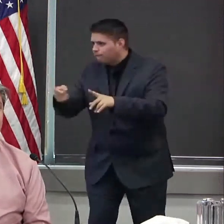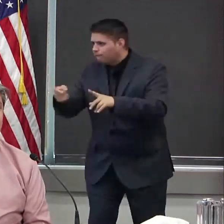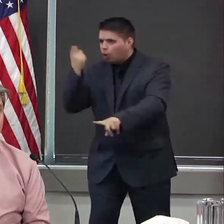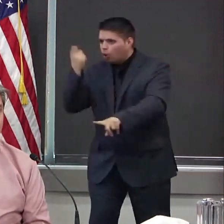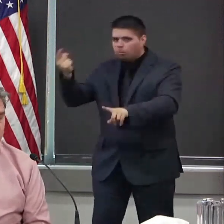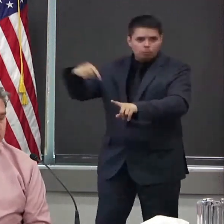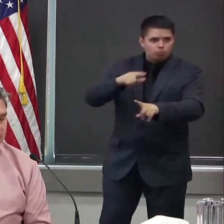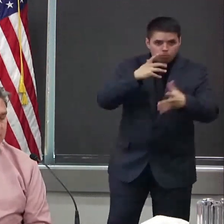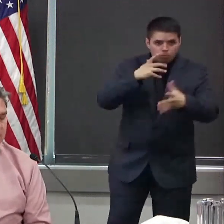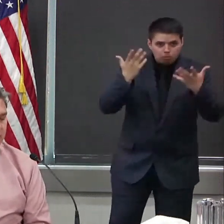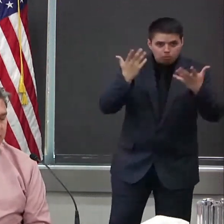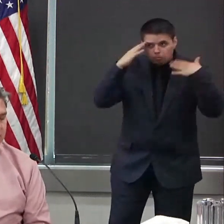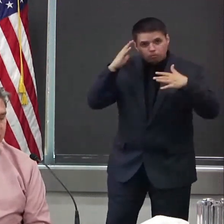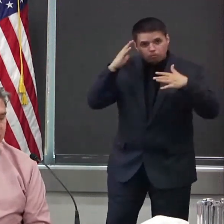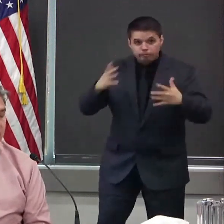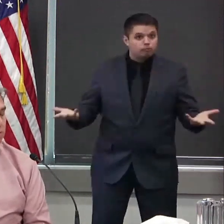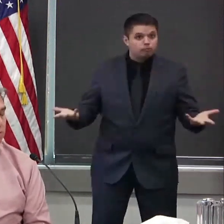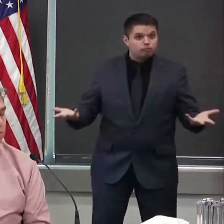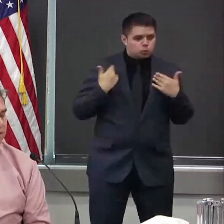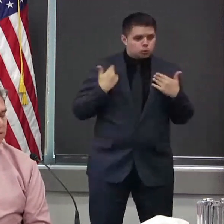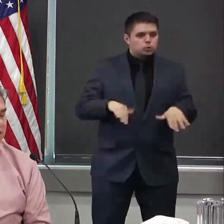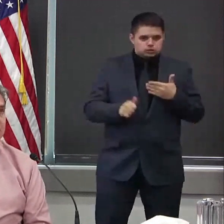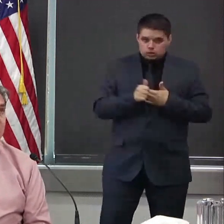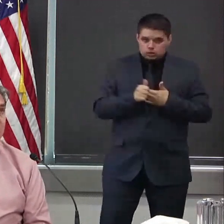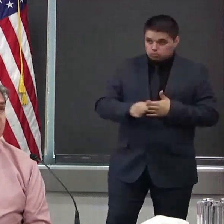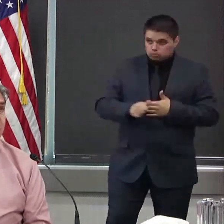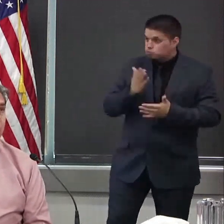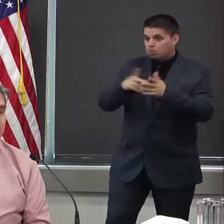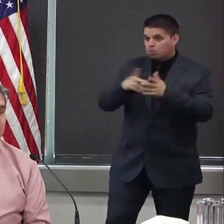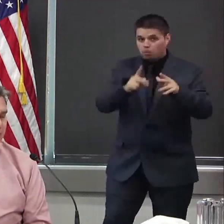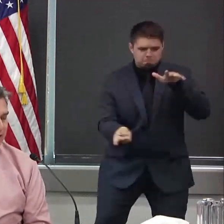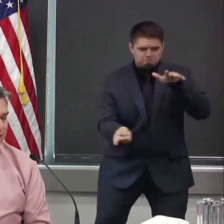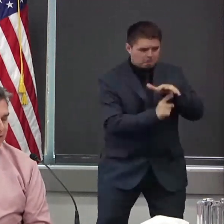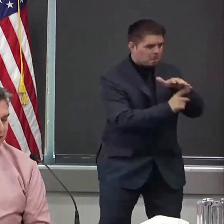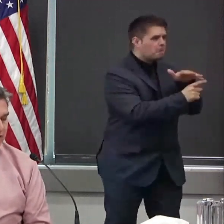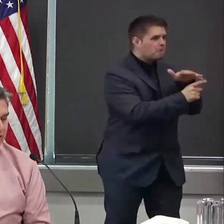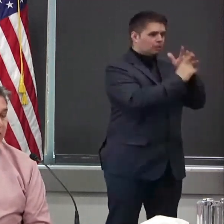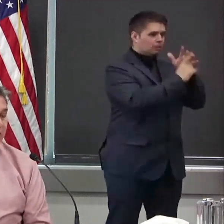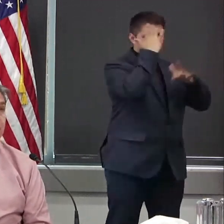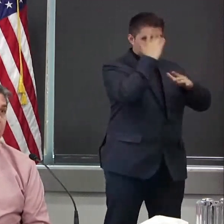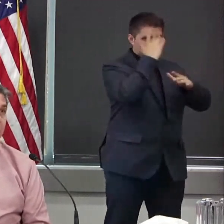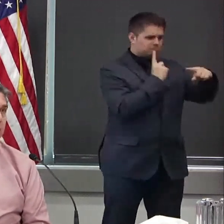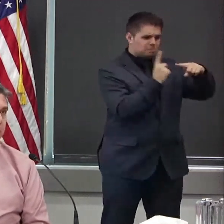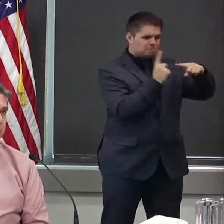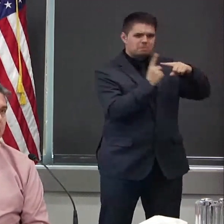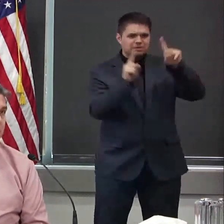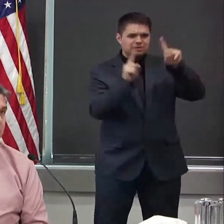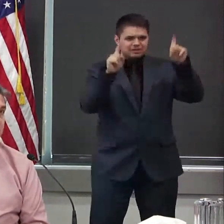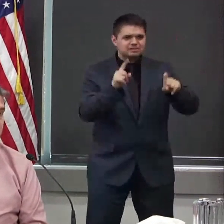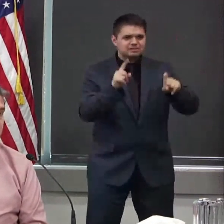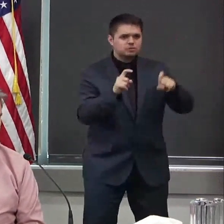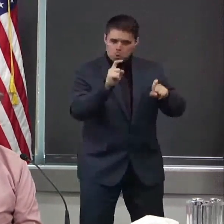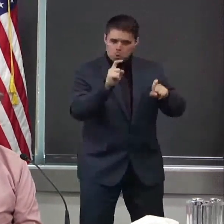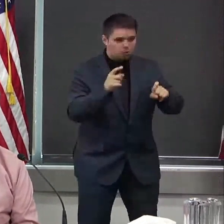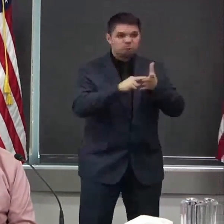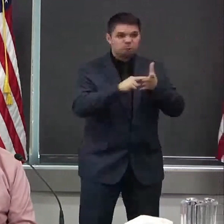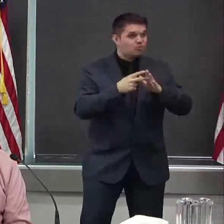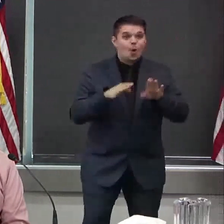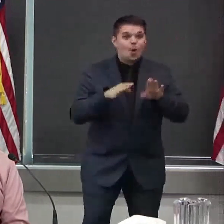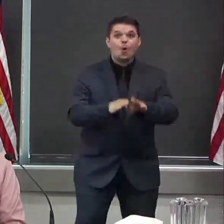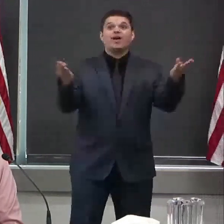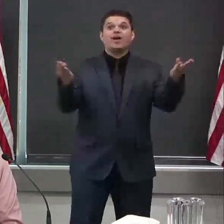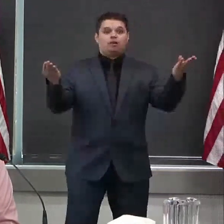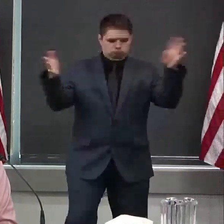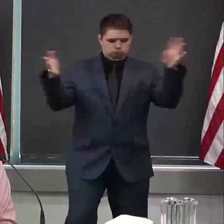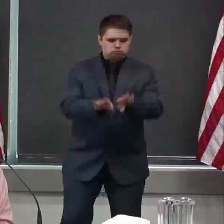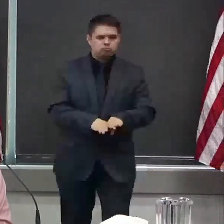if we see increased positive tests and other warning signs, then we may need to consider dialing back our permitted activities in